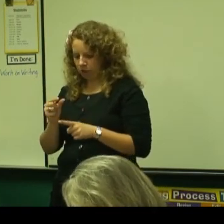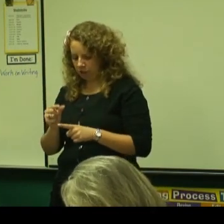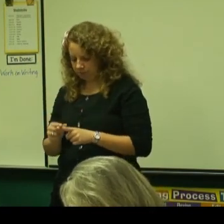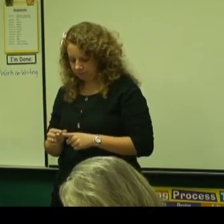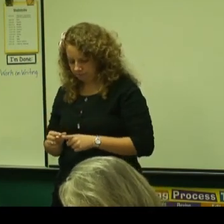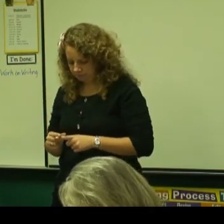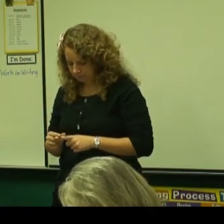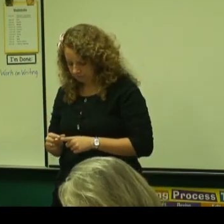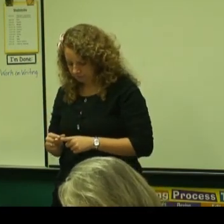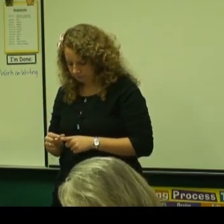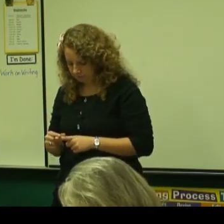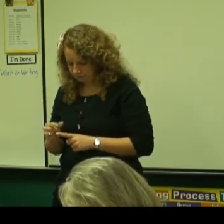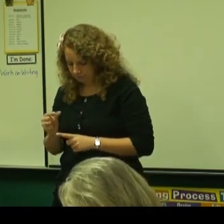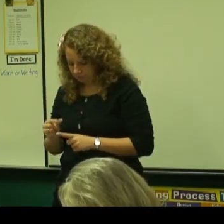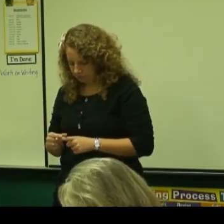Word.